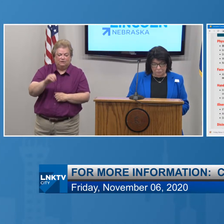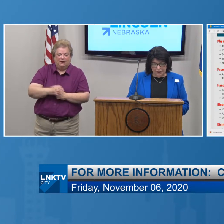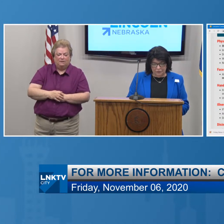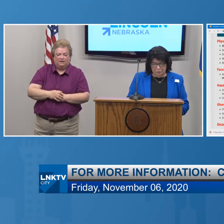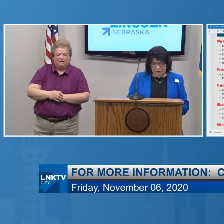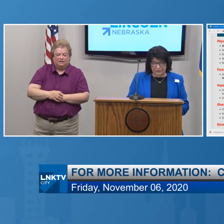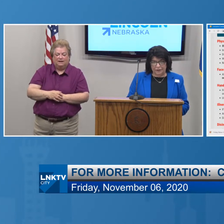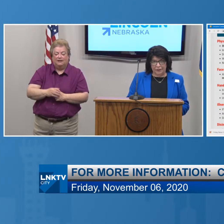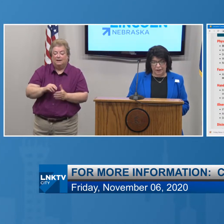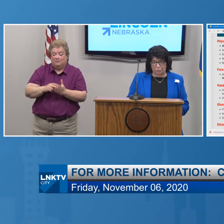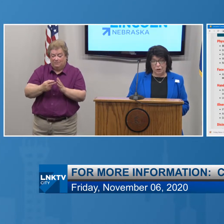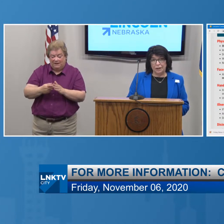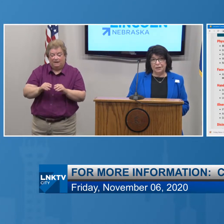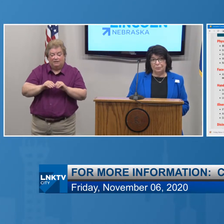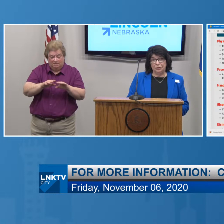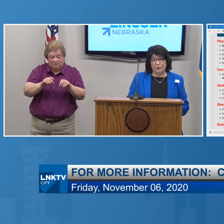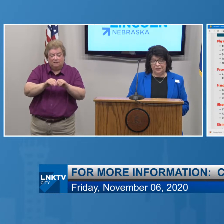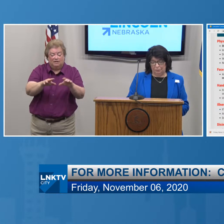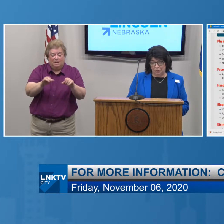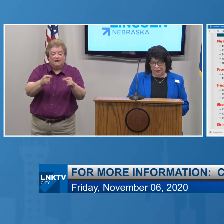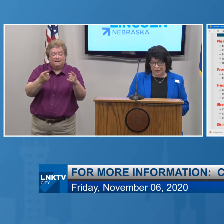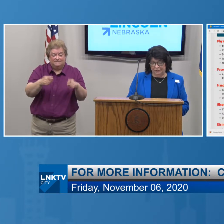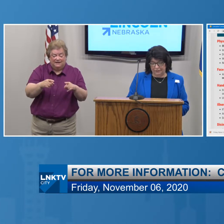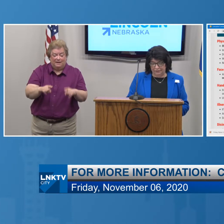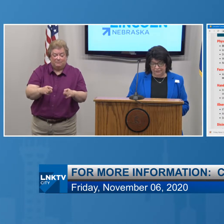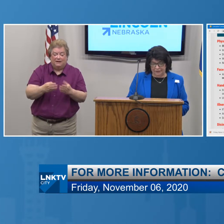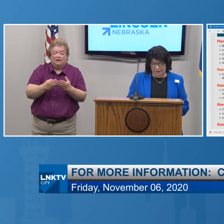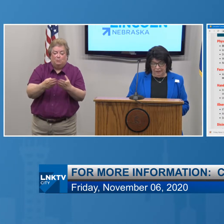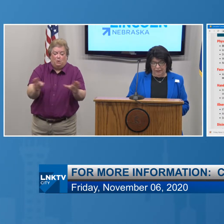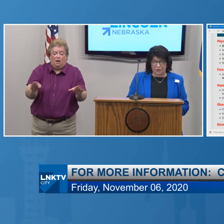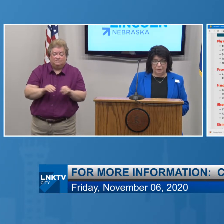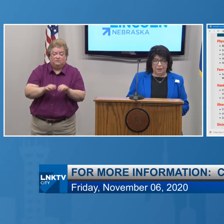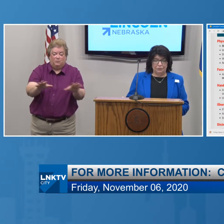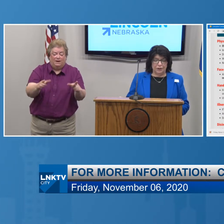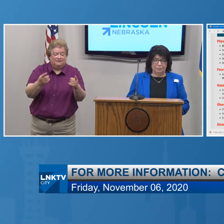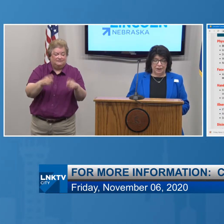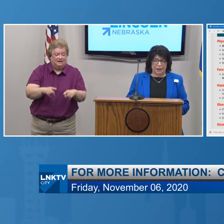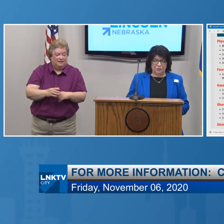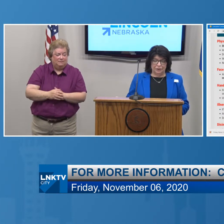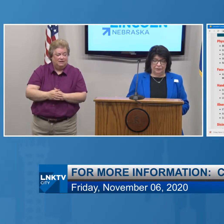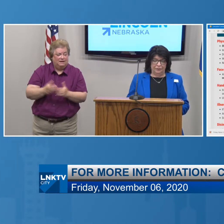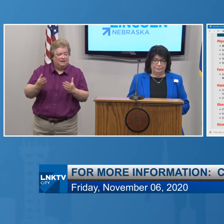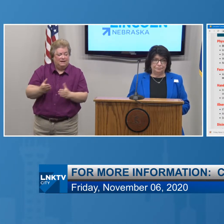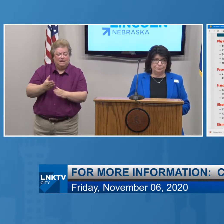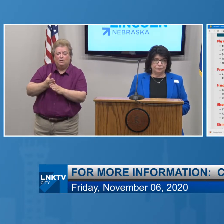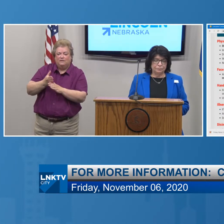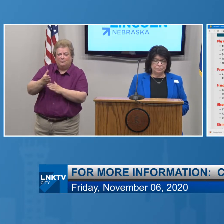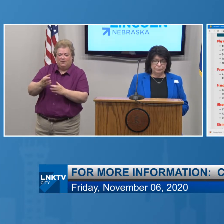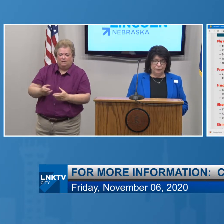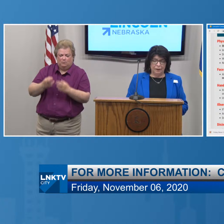meaning outbreaks are present and broad community spread exists. Here are the main recommendations.